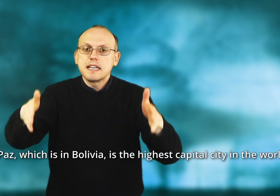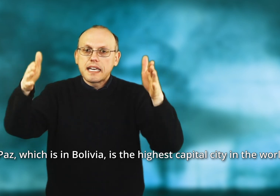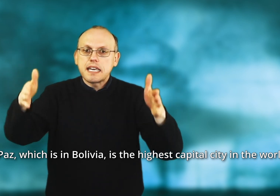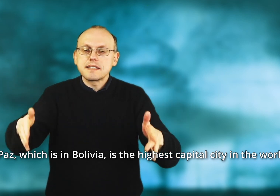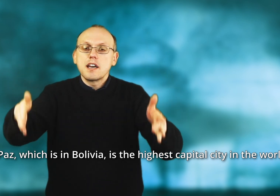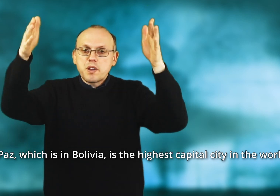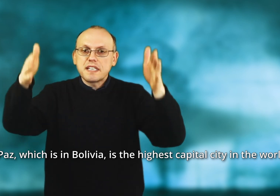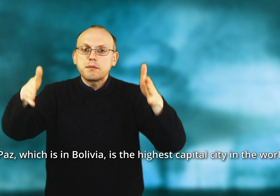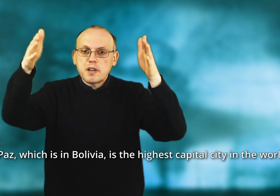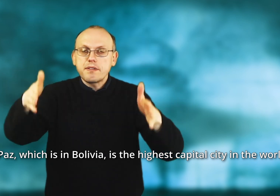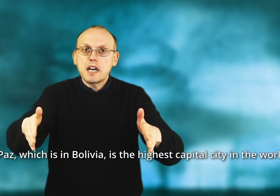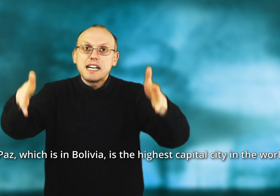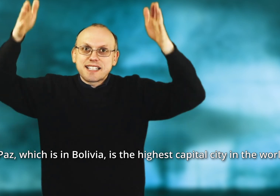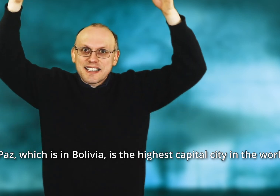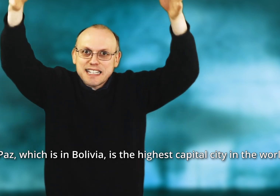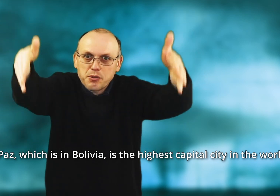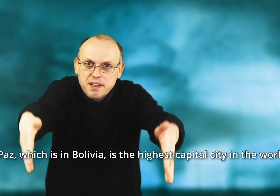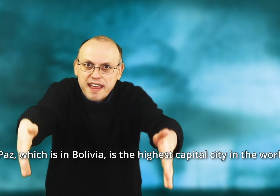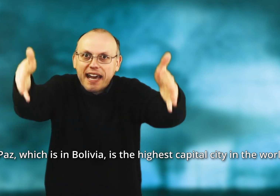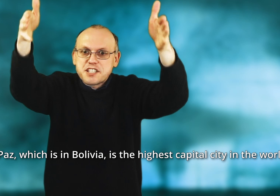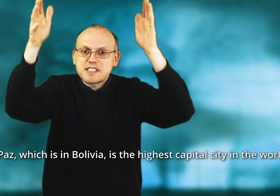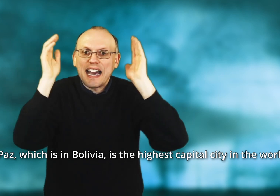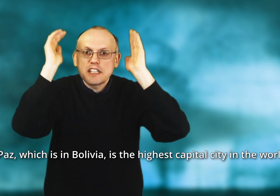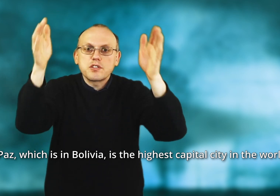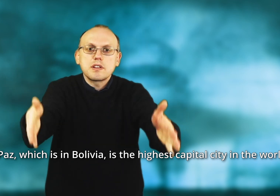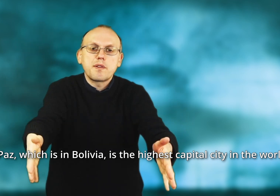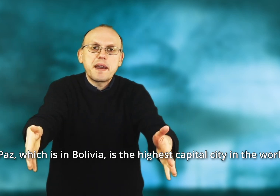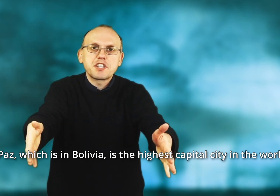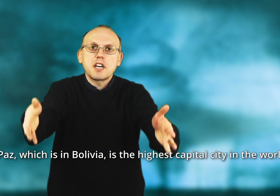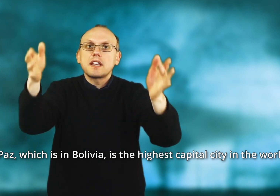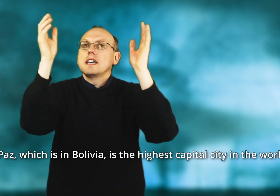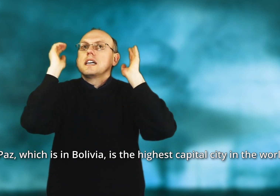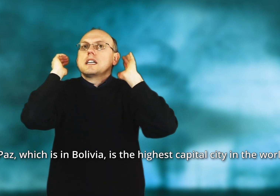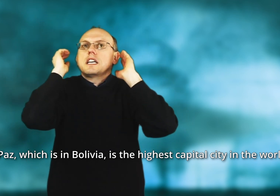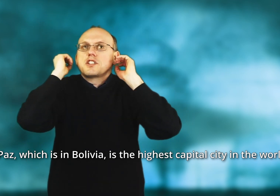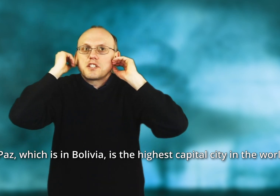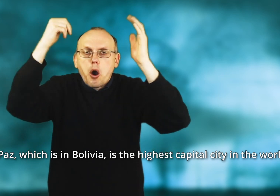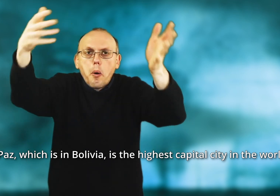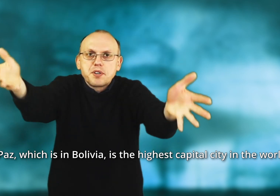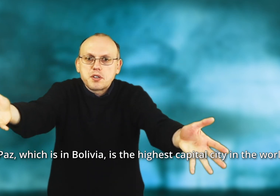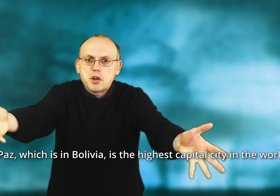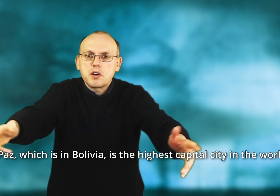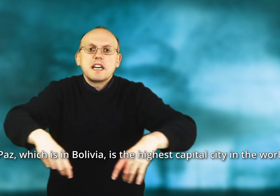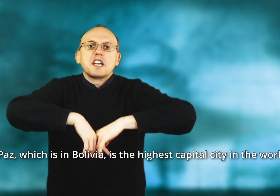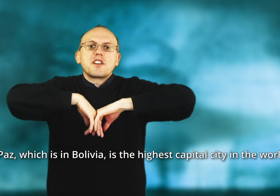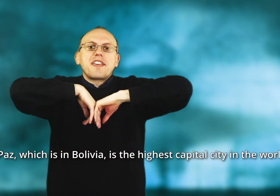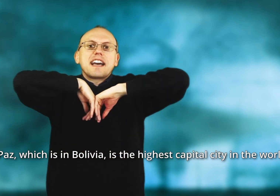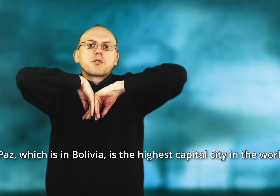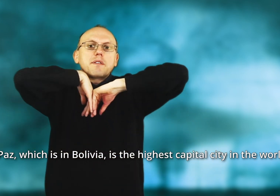is which is in Bolivia doesn't need to be there. It's just additional information. It's just optional, just there to give you